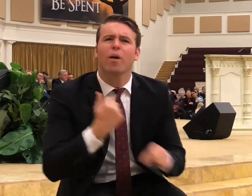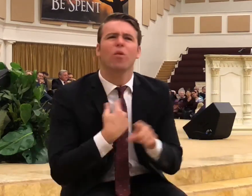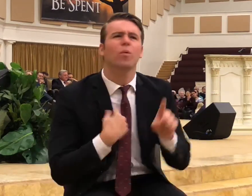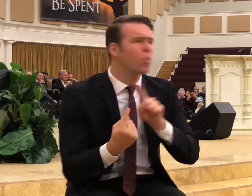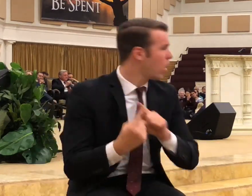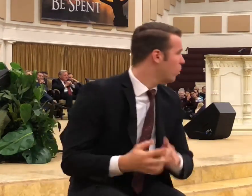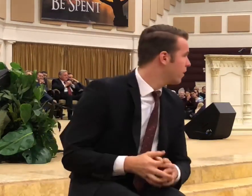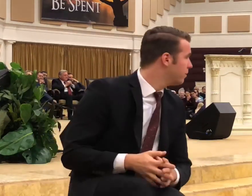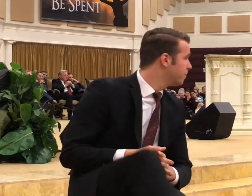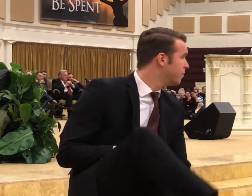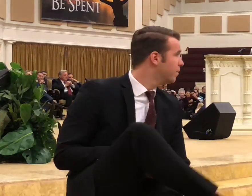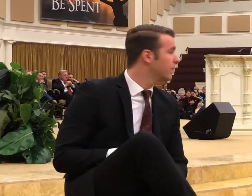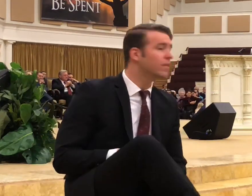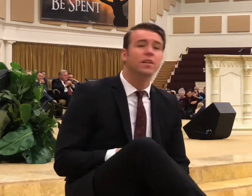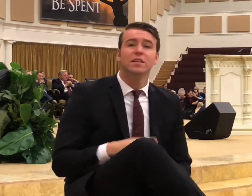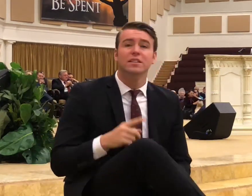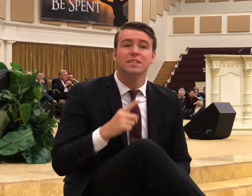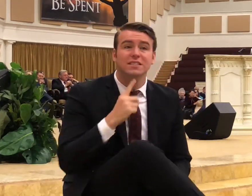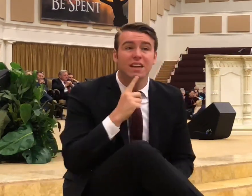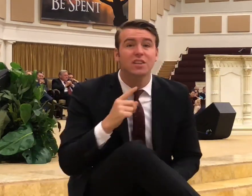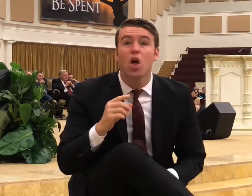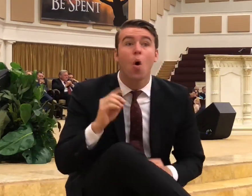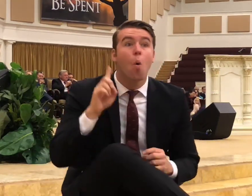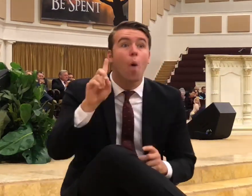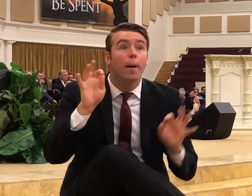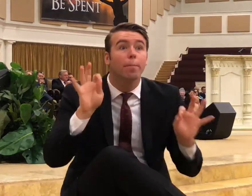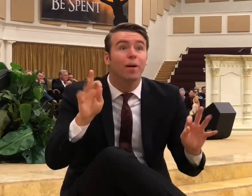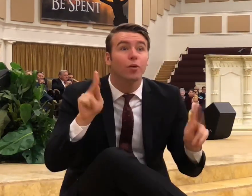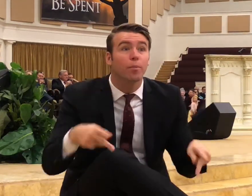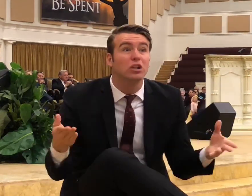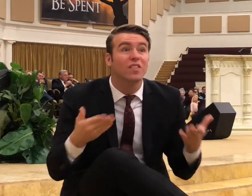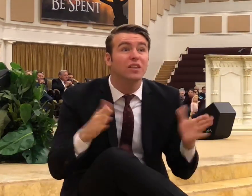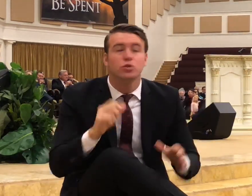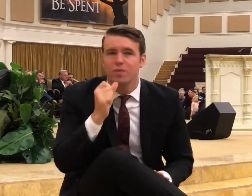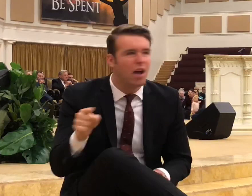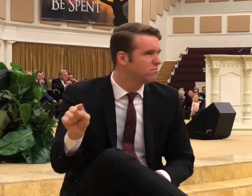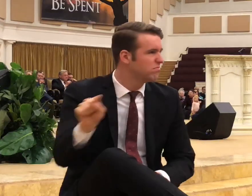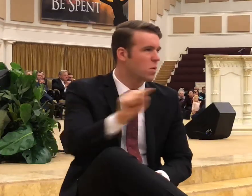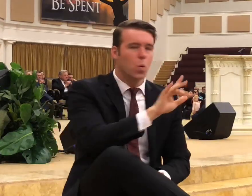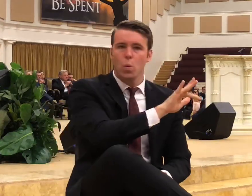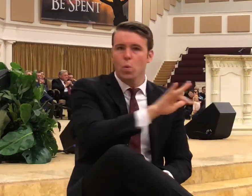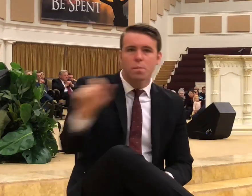one-on-one. There ain't one perfect person in this room.